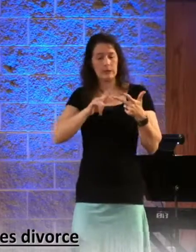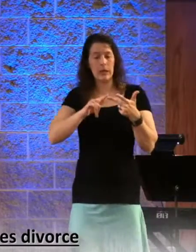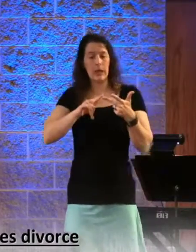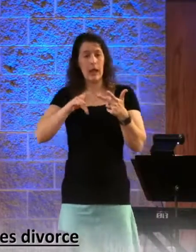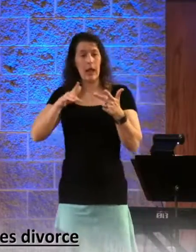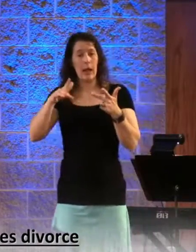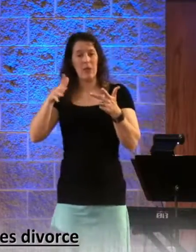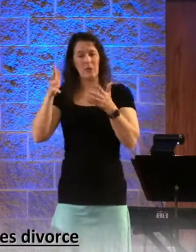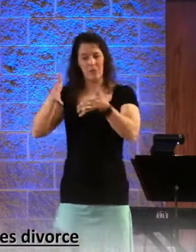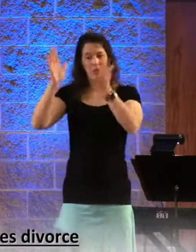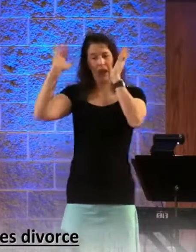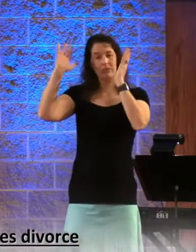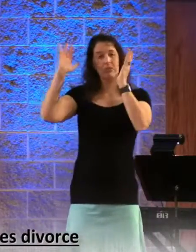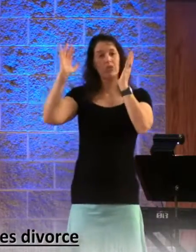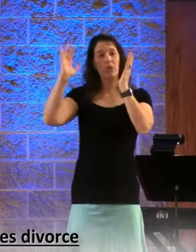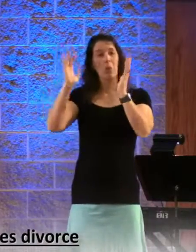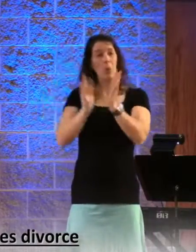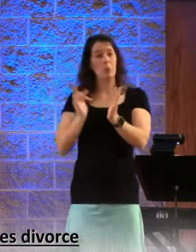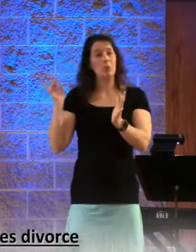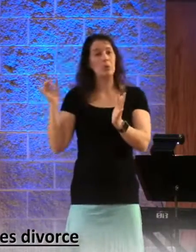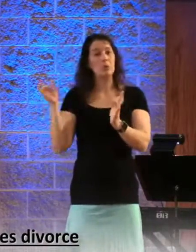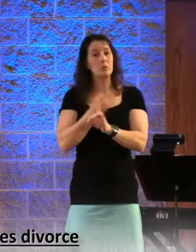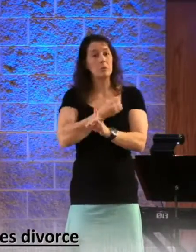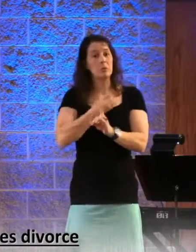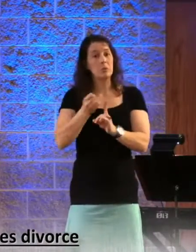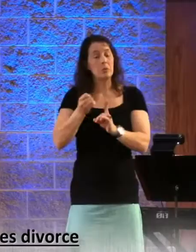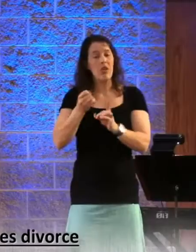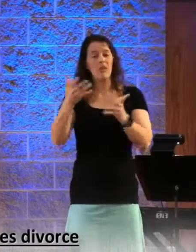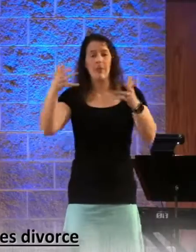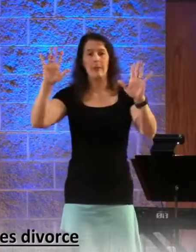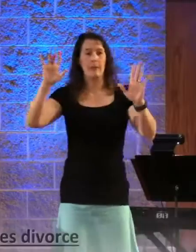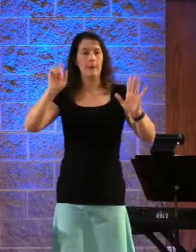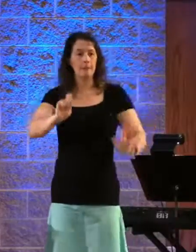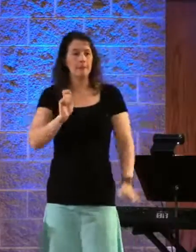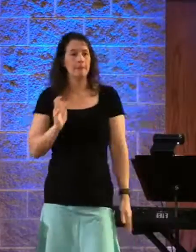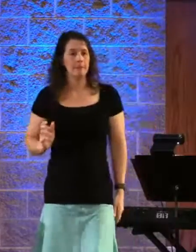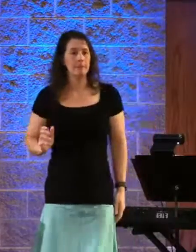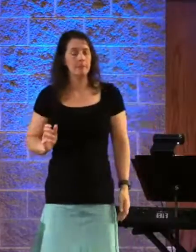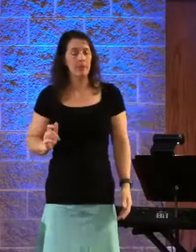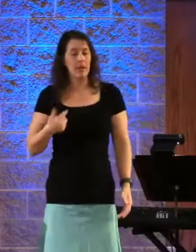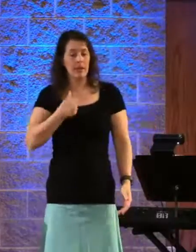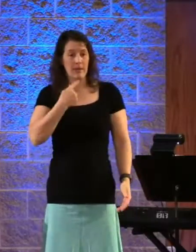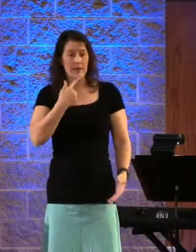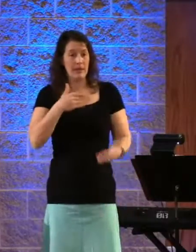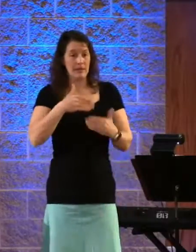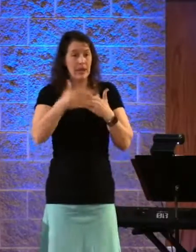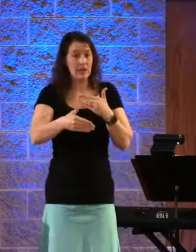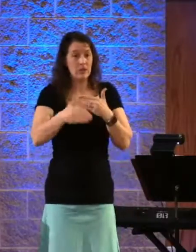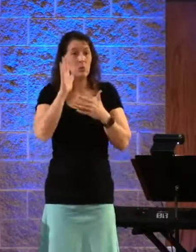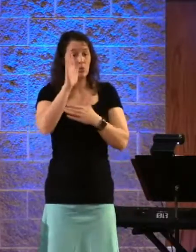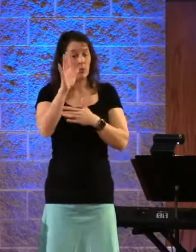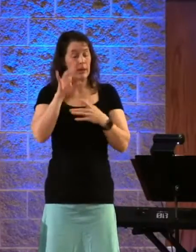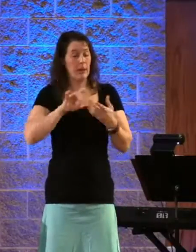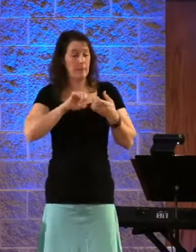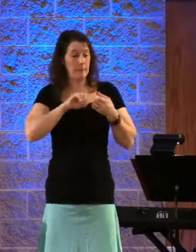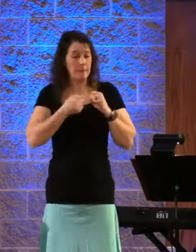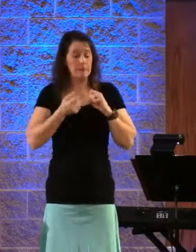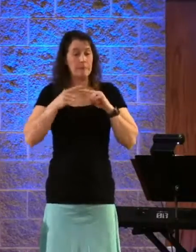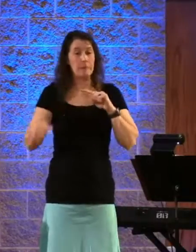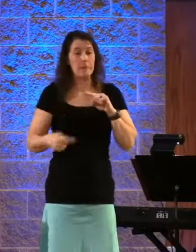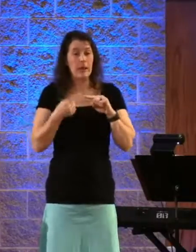and that's it. And so what I'm going to say next is going to be very painful for some of you to